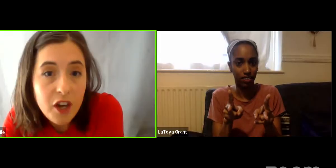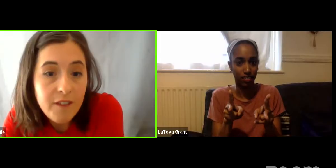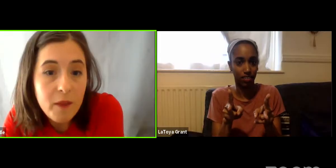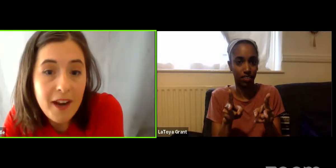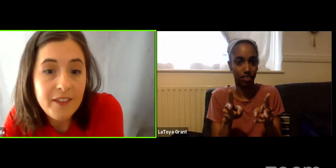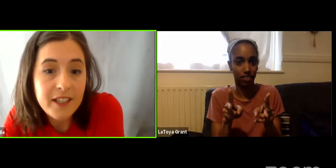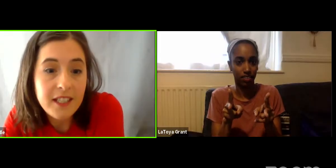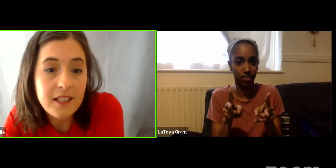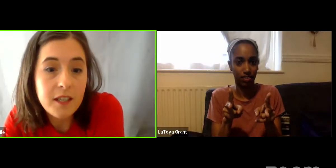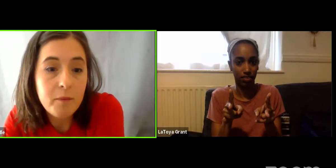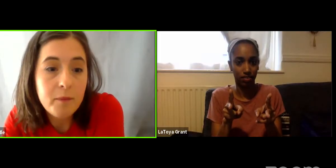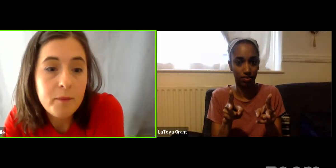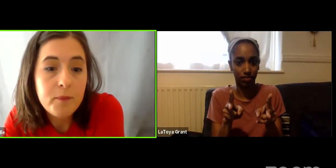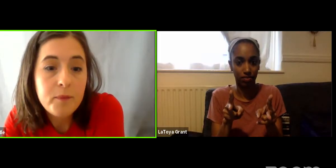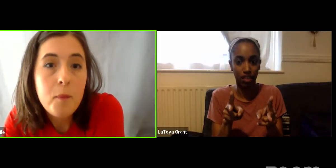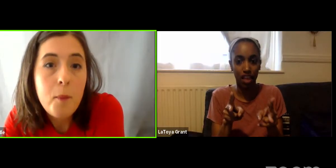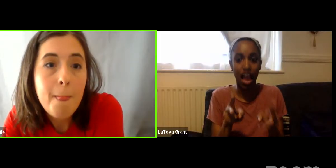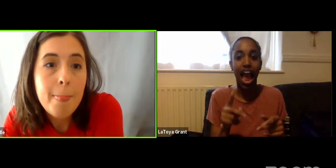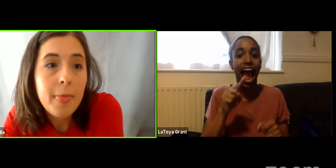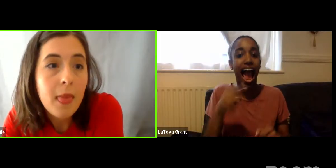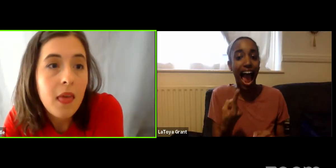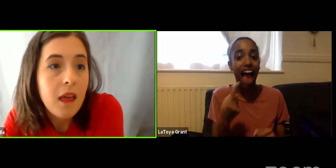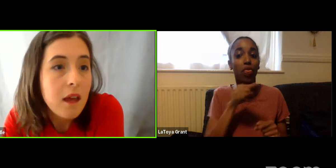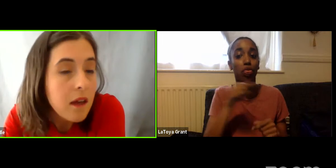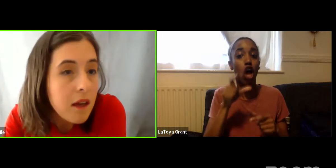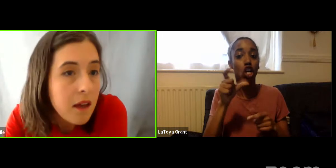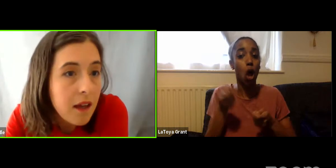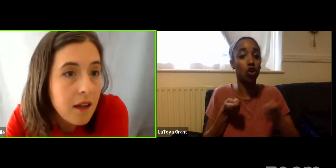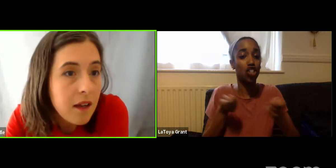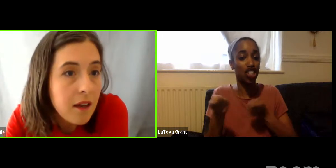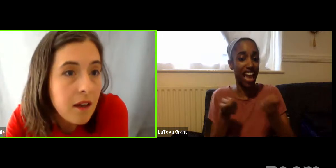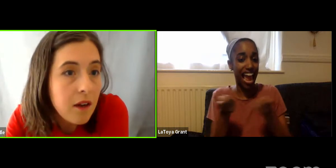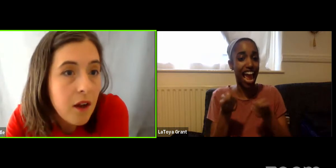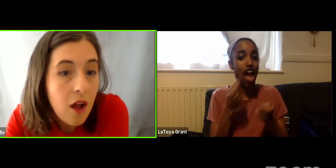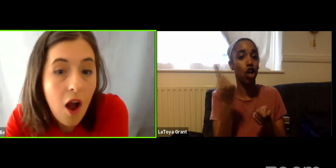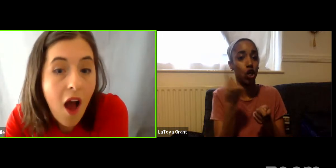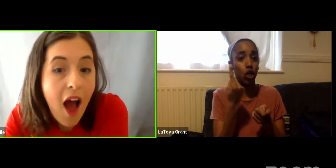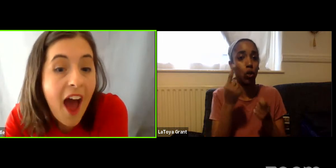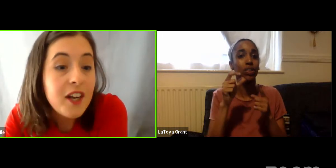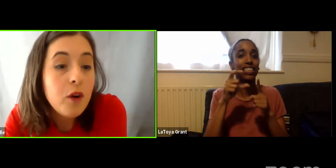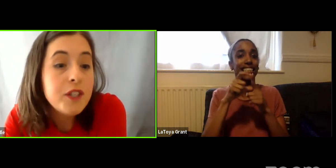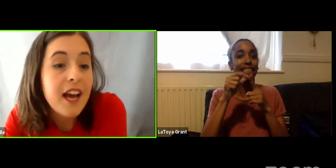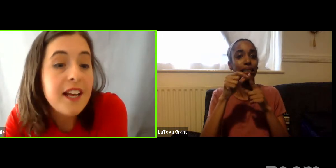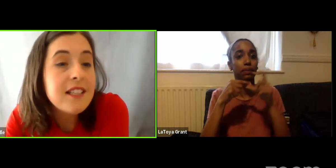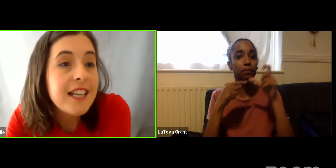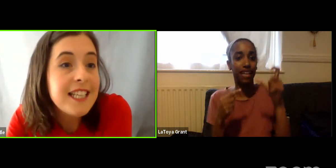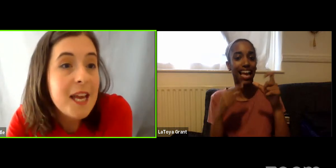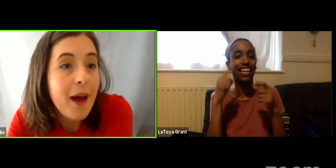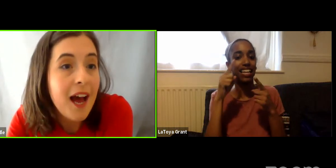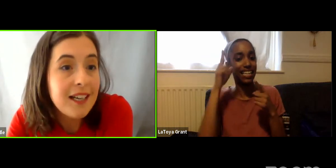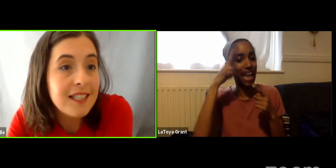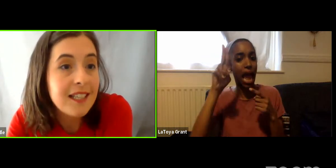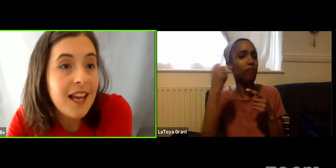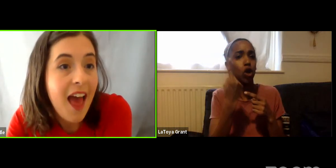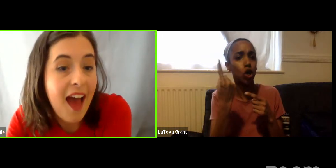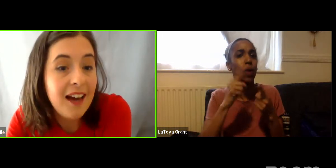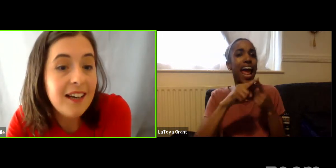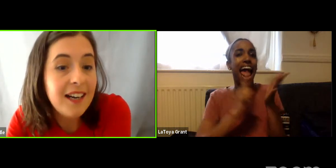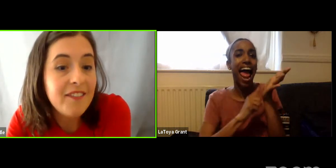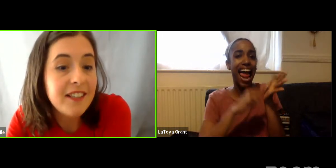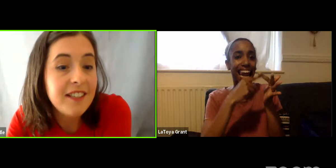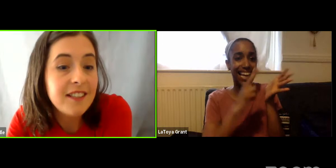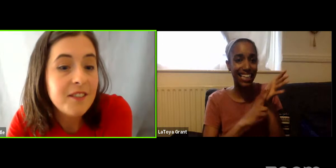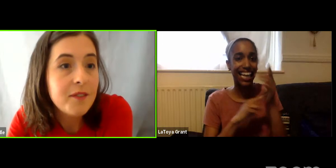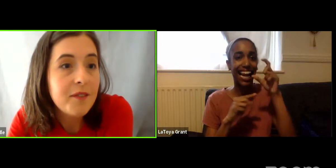knowledge of the benefit system. And the co-chairs are Deepak,